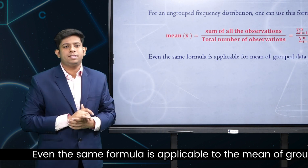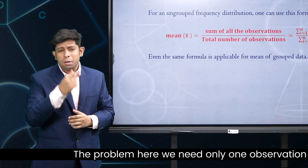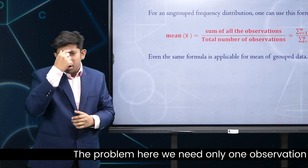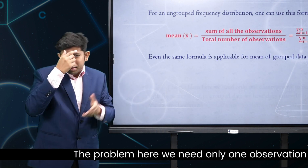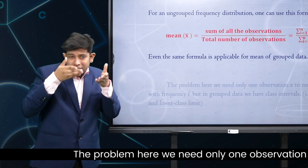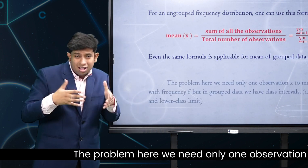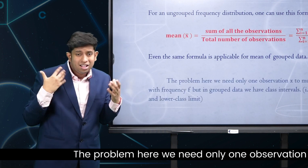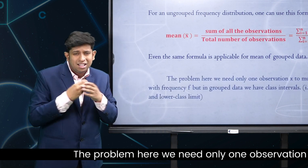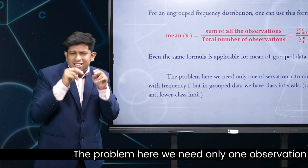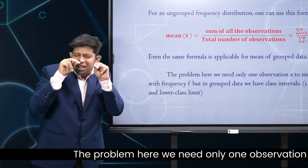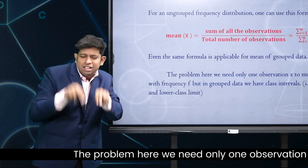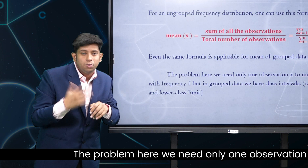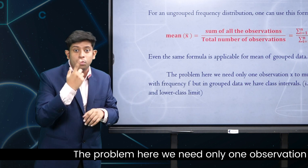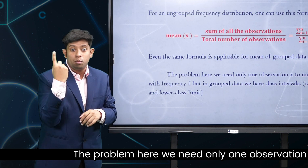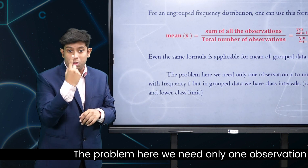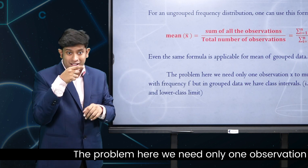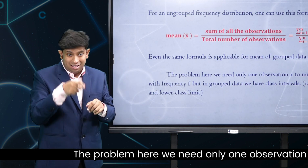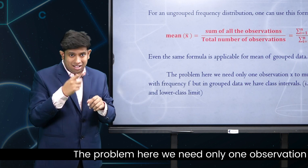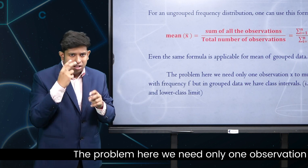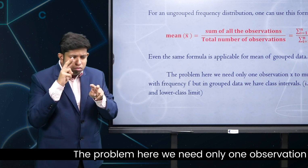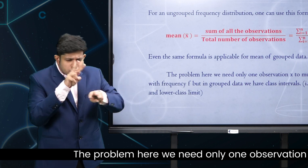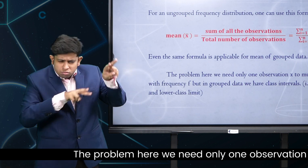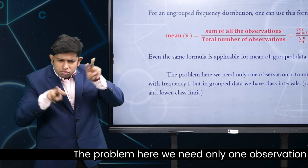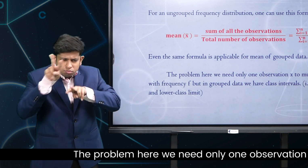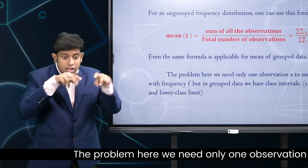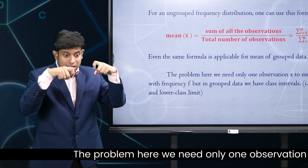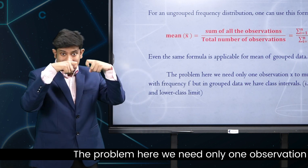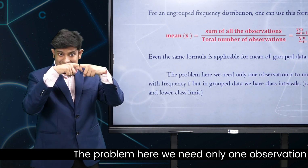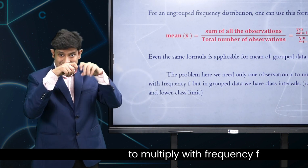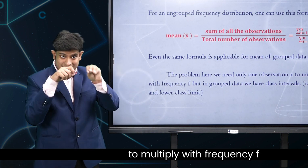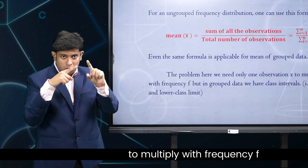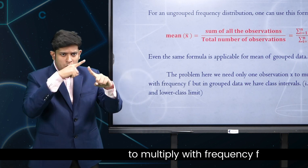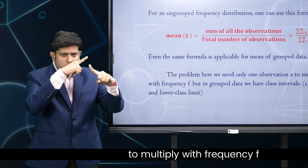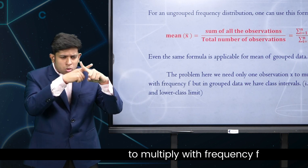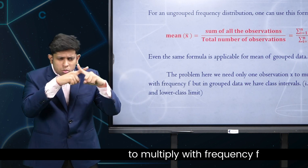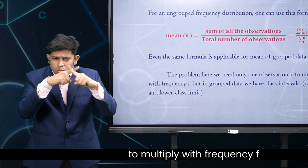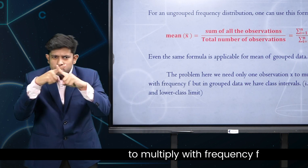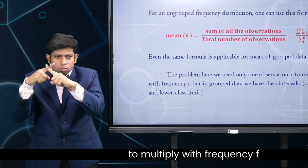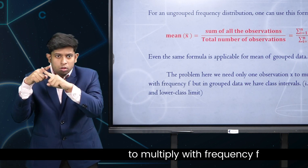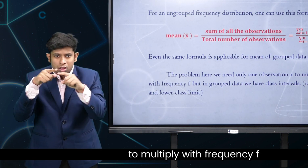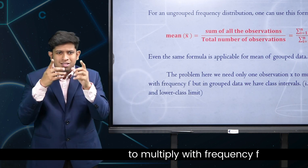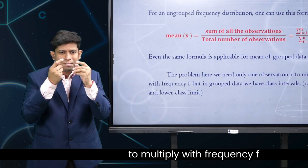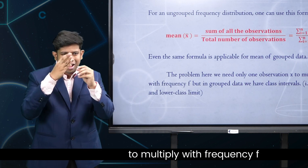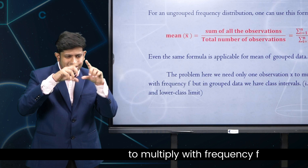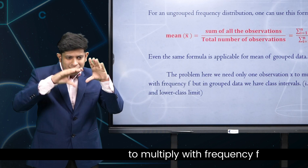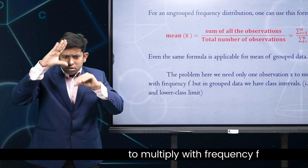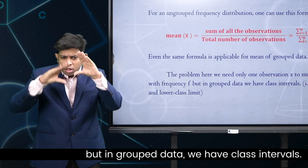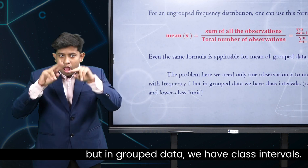The problem here, we need only one observation x to multiply with frequency f, but